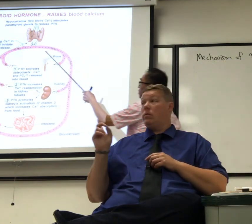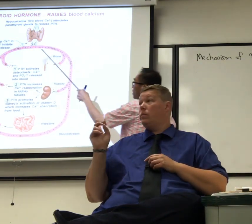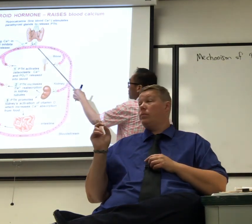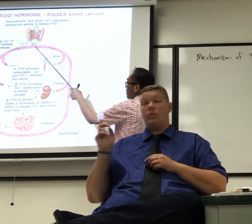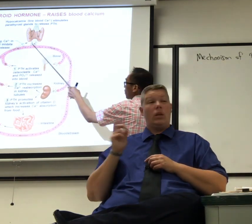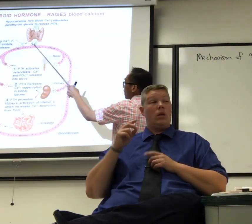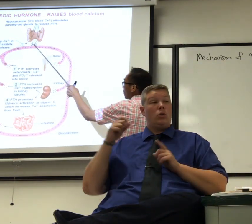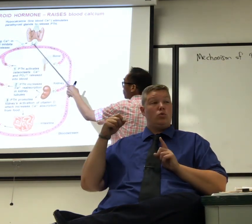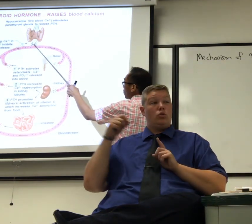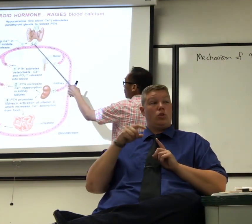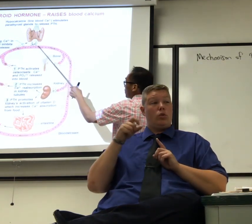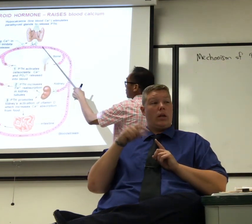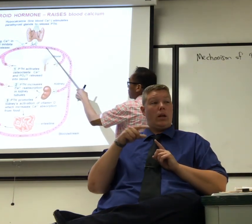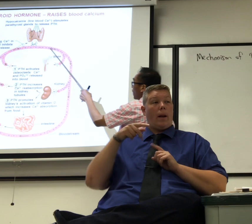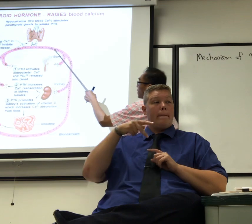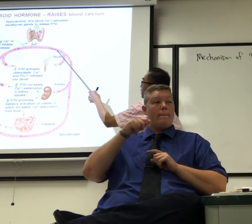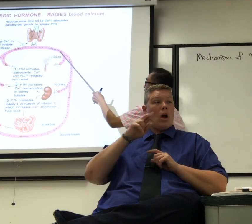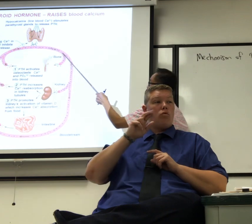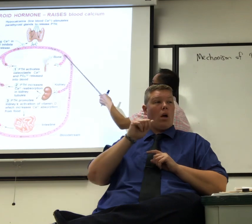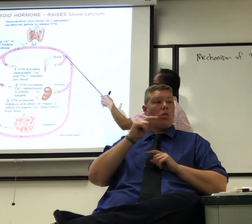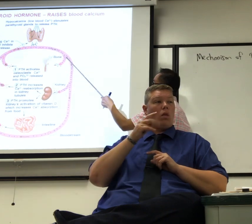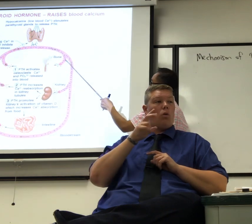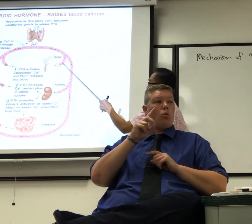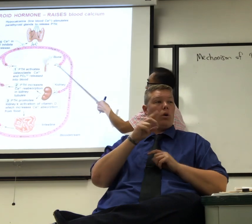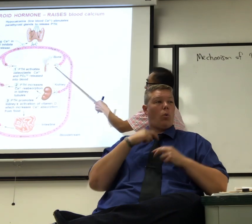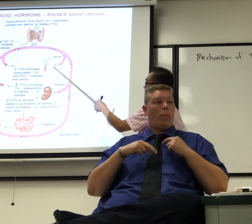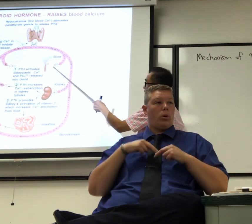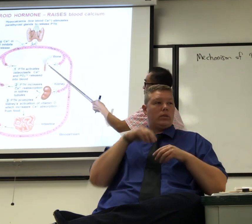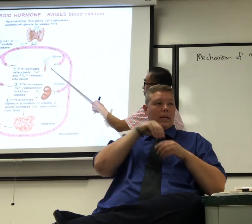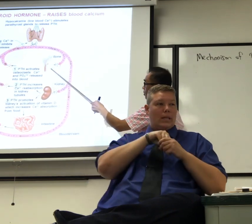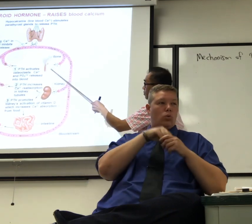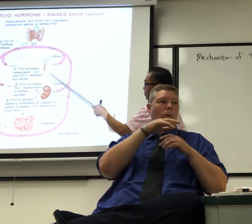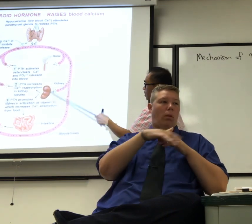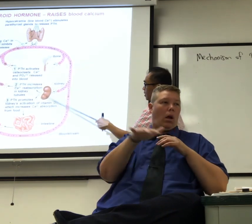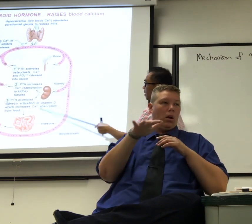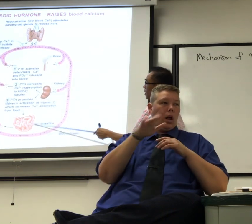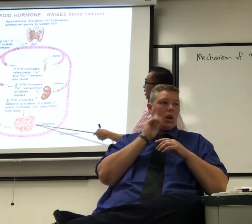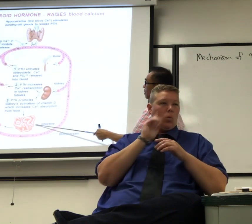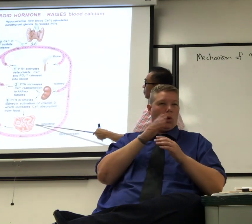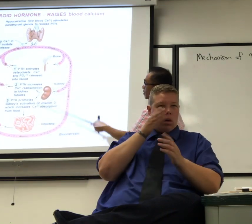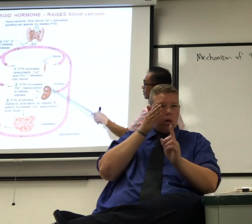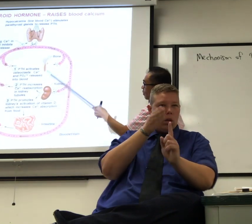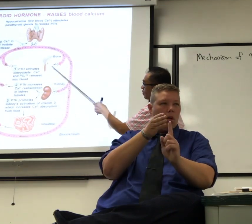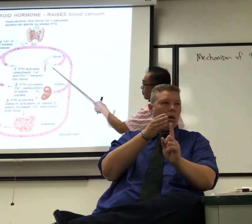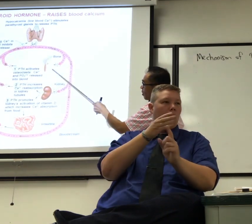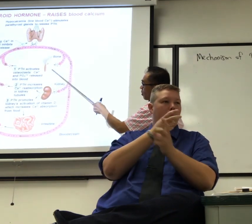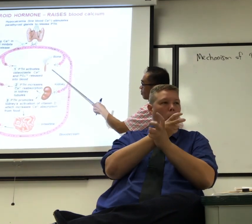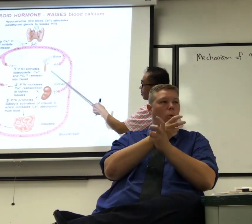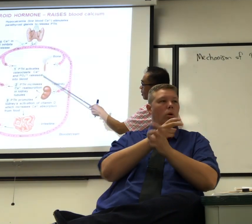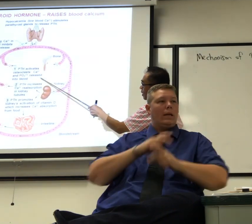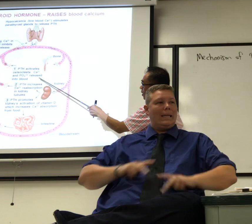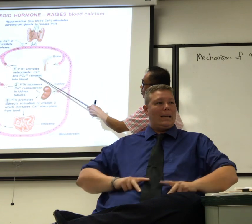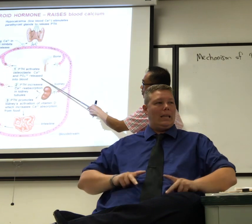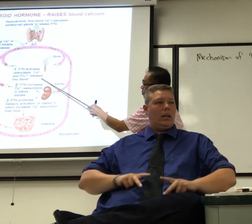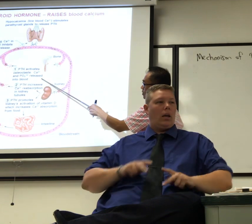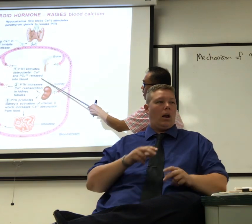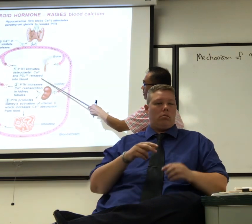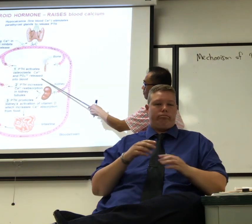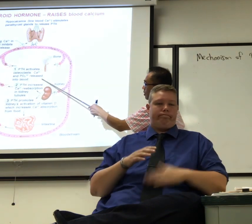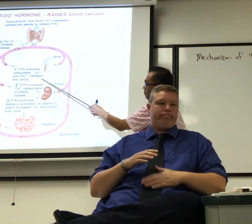calcium get low on the right side, you secrete parathyroid hormone into the